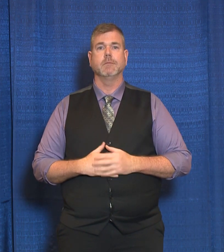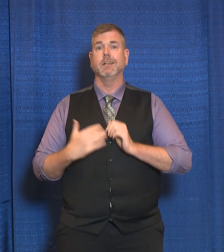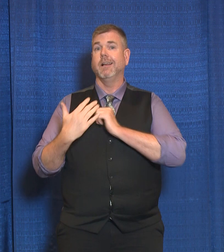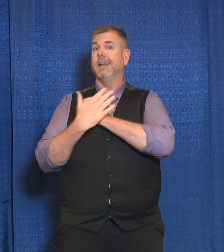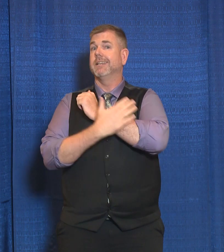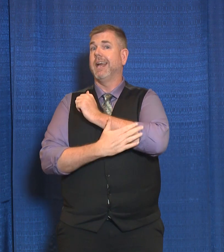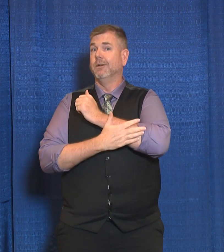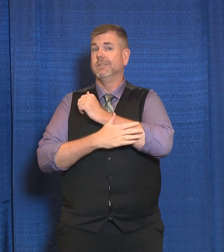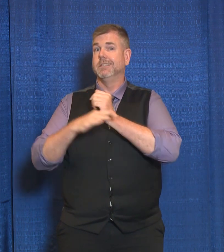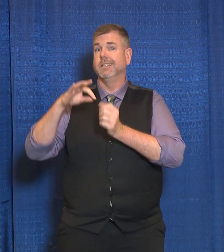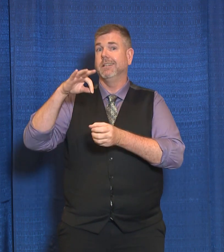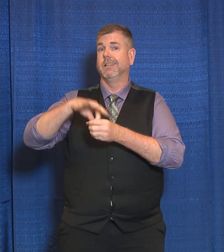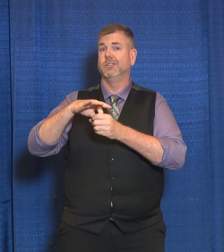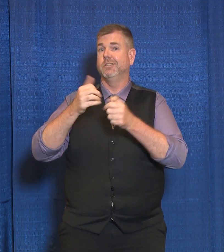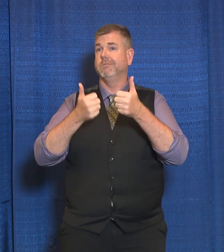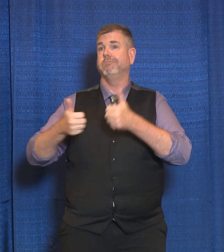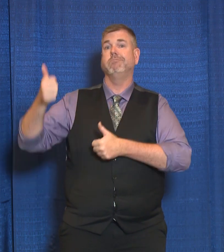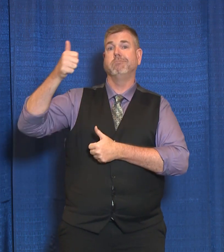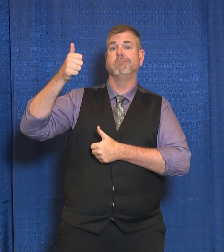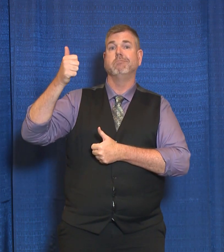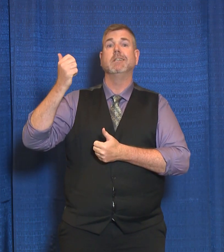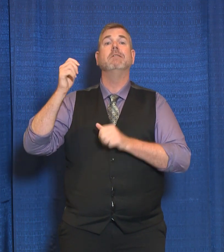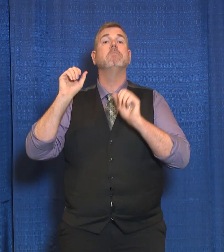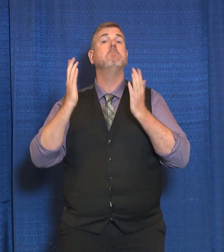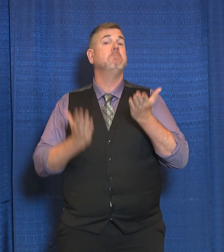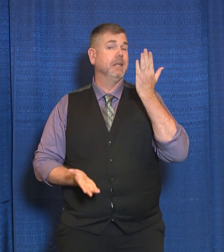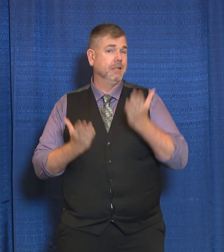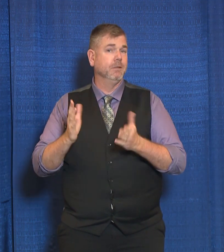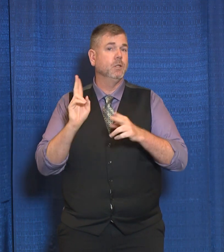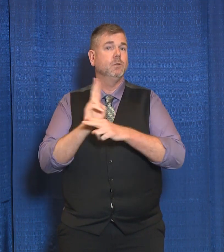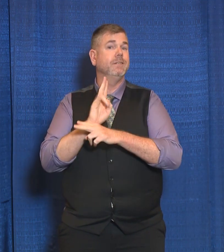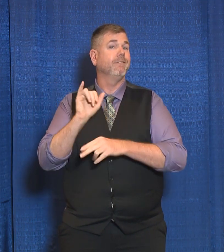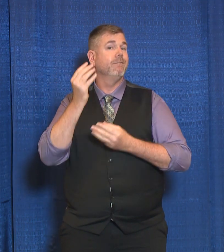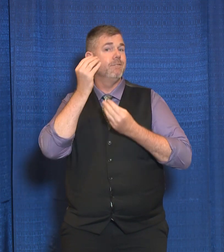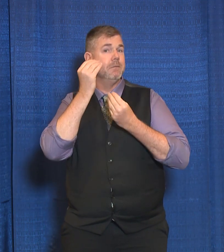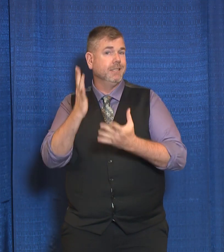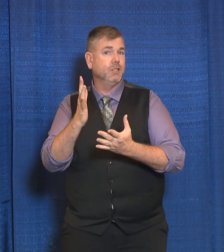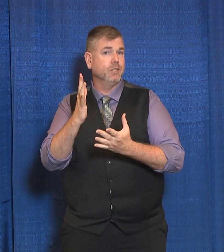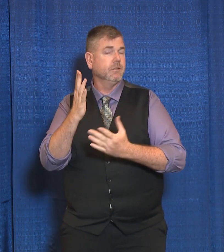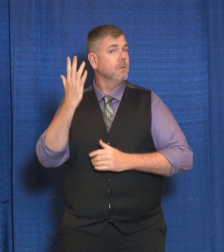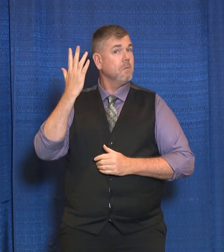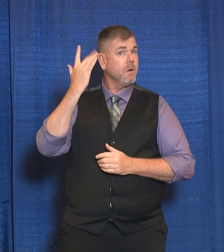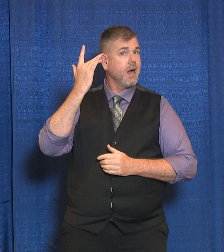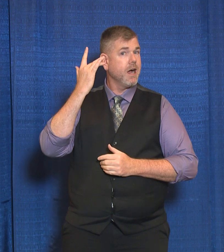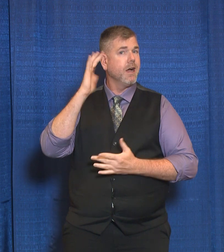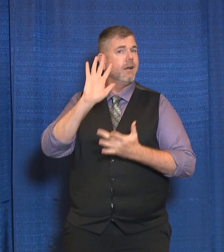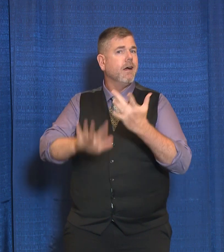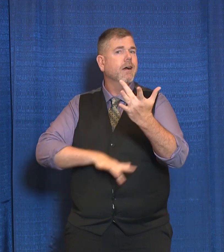County elections officials may use this information to contact you if there is a problem with your registration.